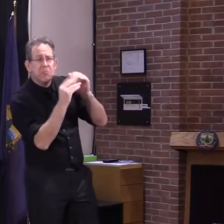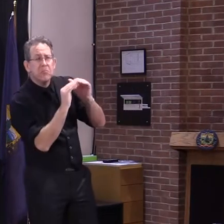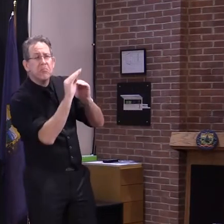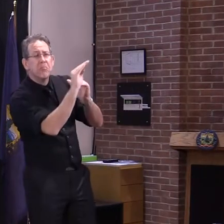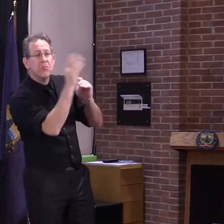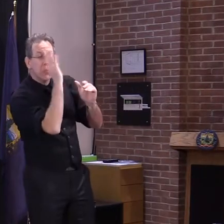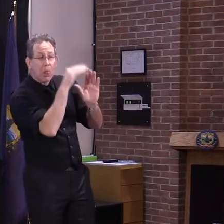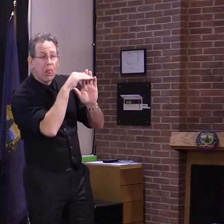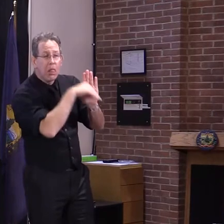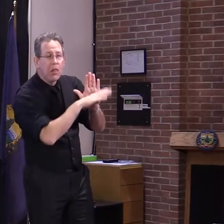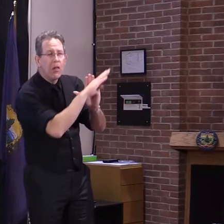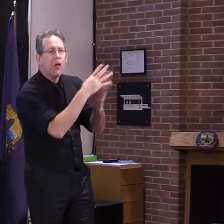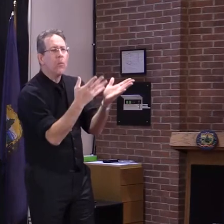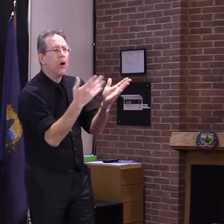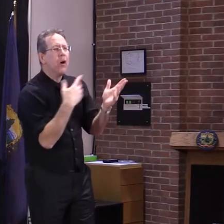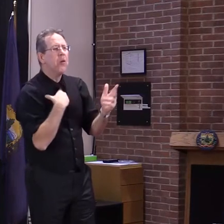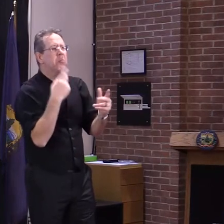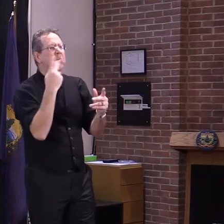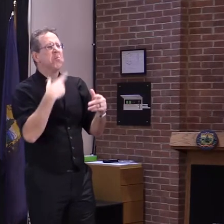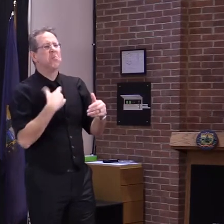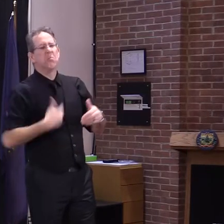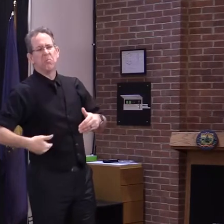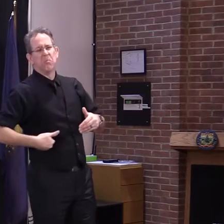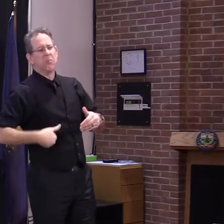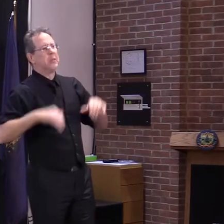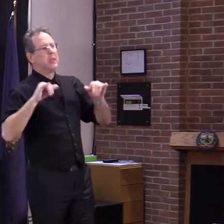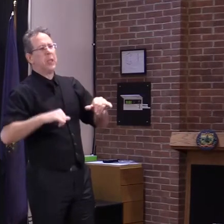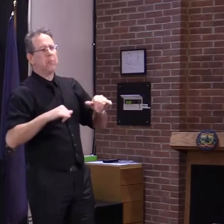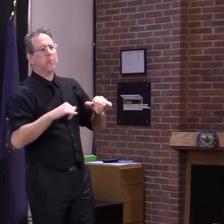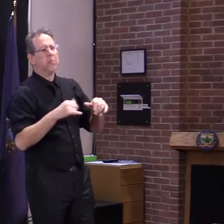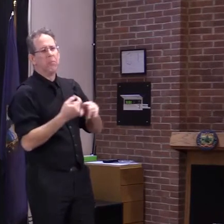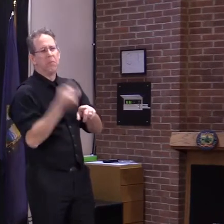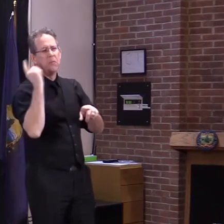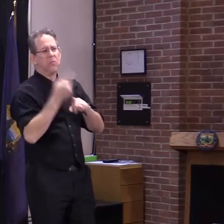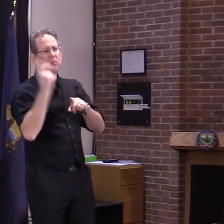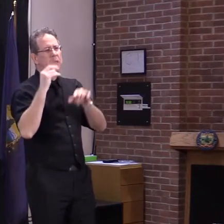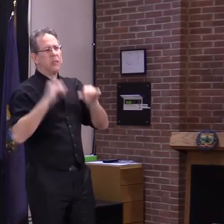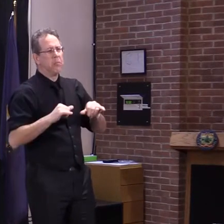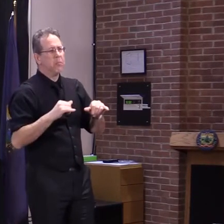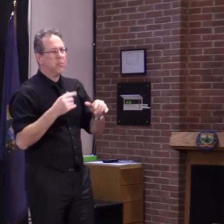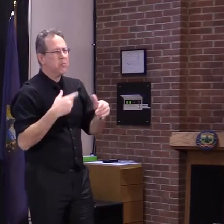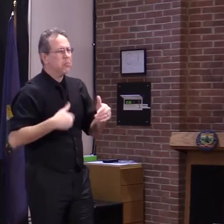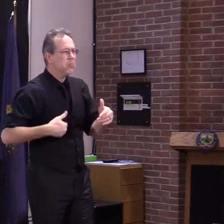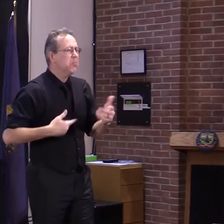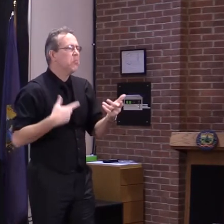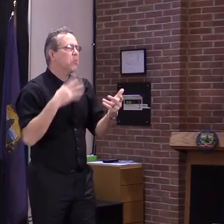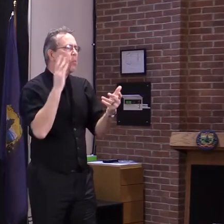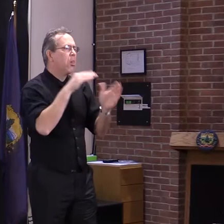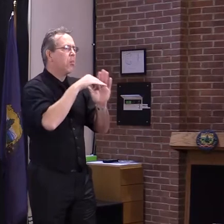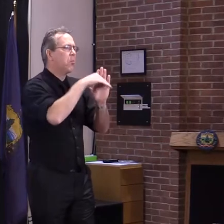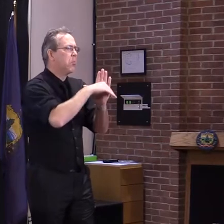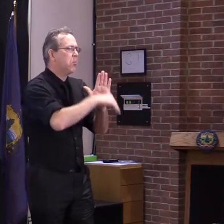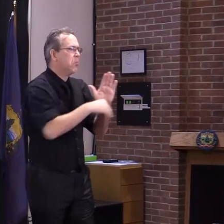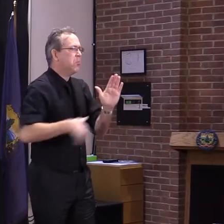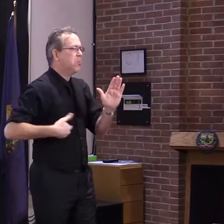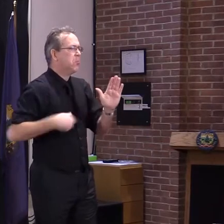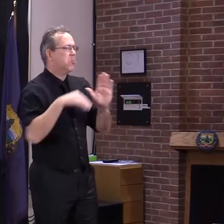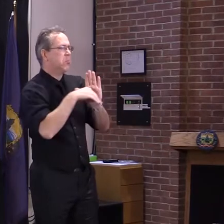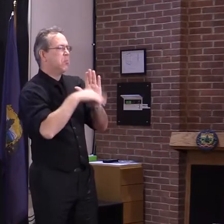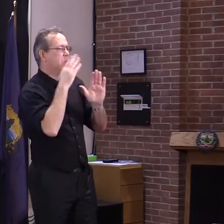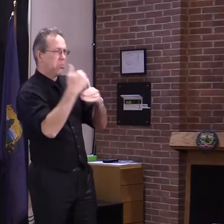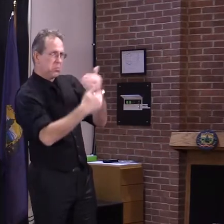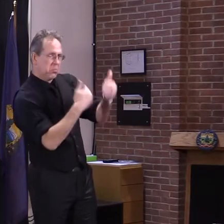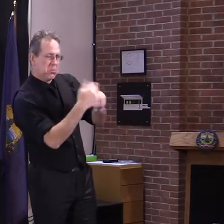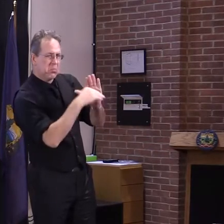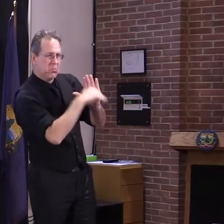them to do across the country through the month of February. So cases are expected to get lower than they are now and continue to see a pretty